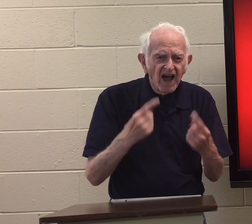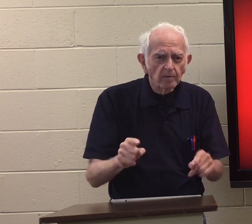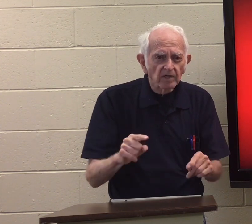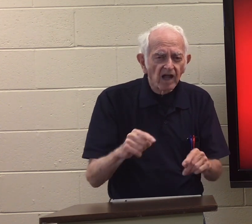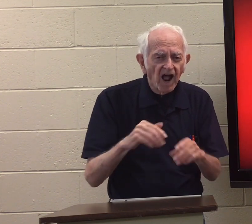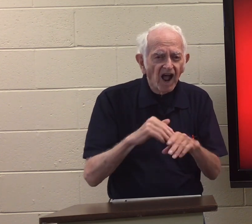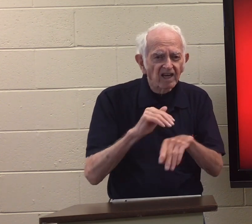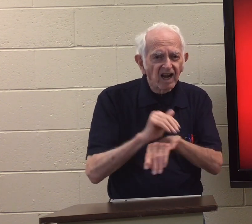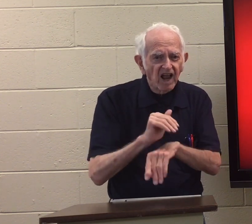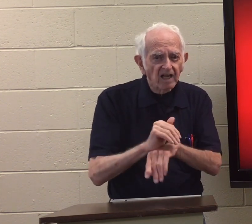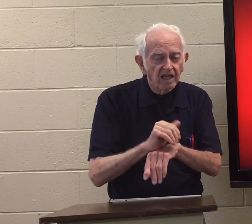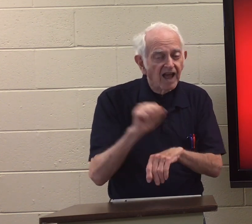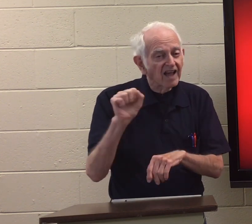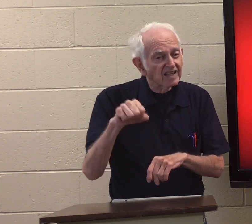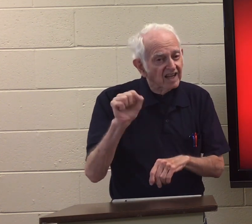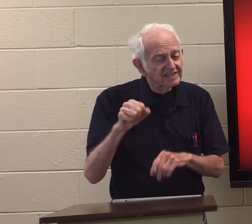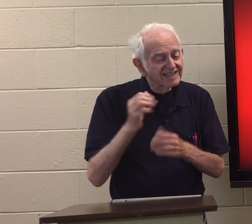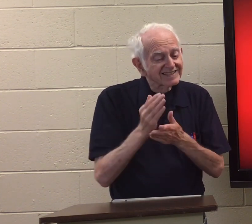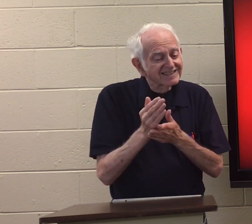crimes happen at night. Yes.